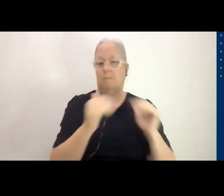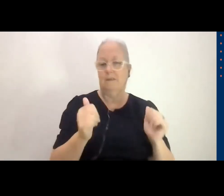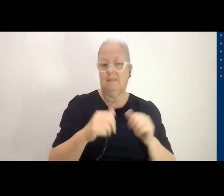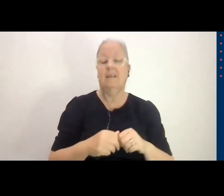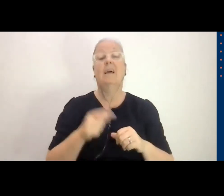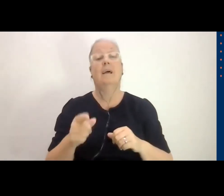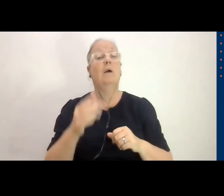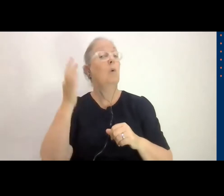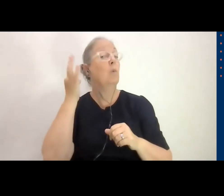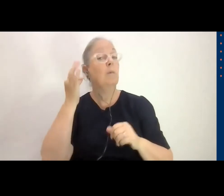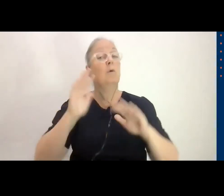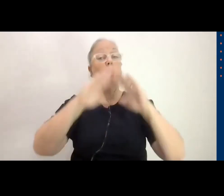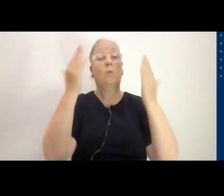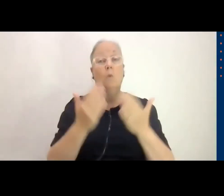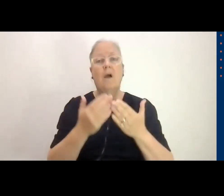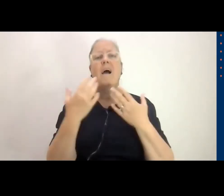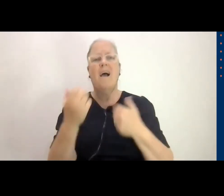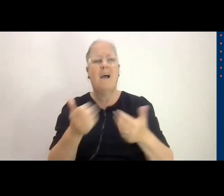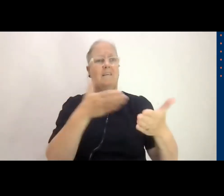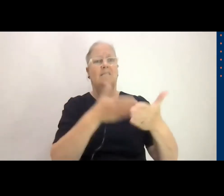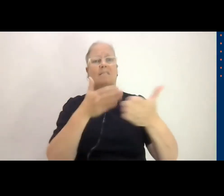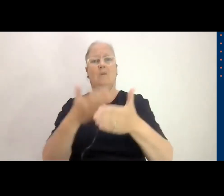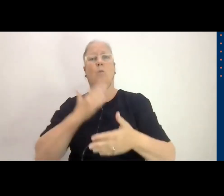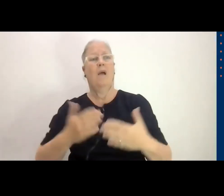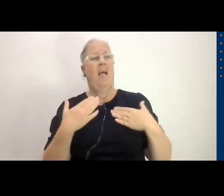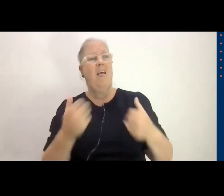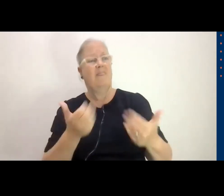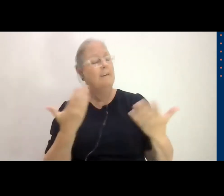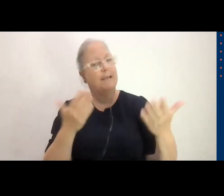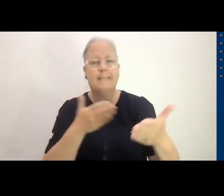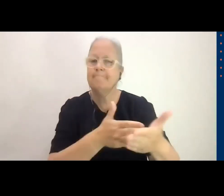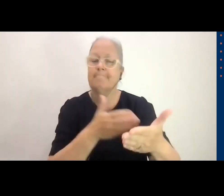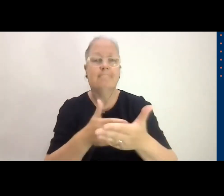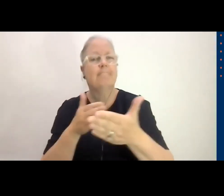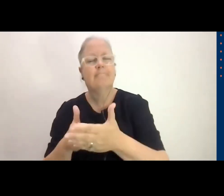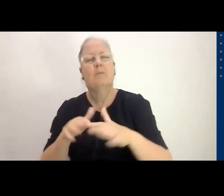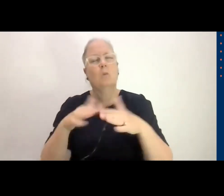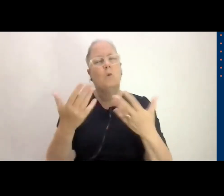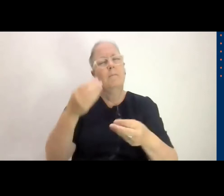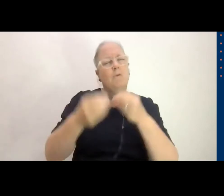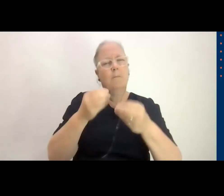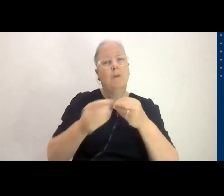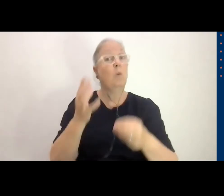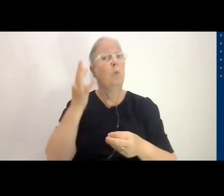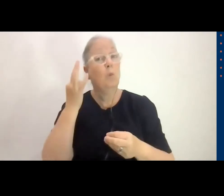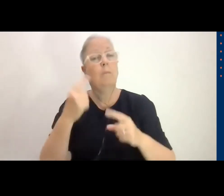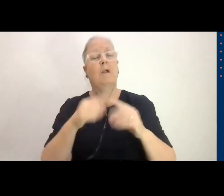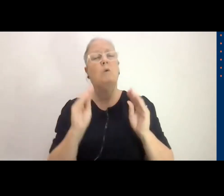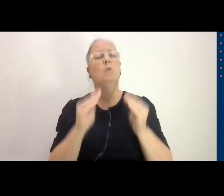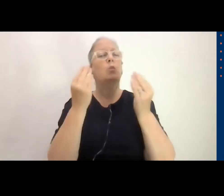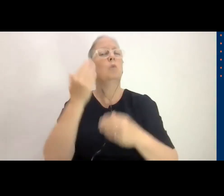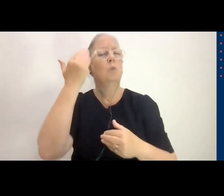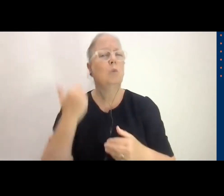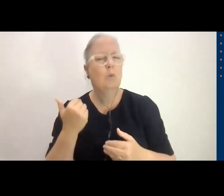in accessing health services they need. What are the main problems that women and girls in your country face in accessing care, and how can